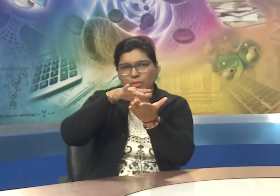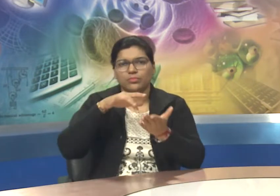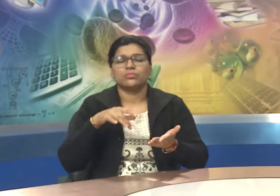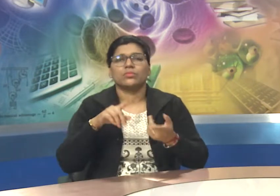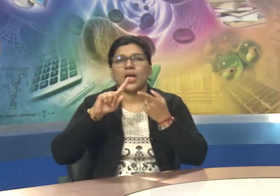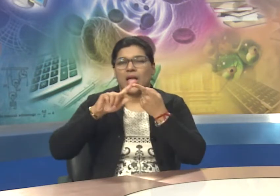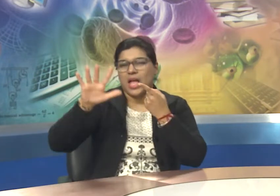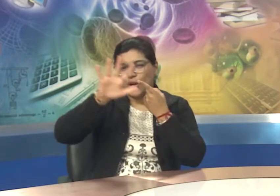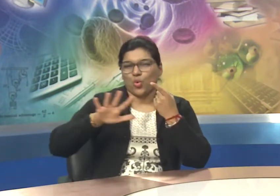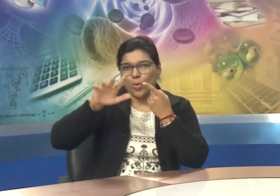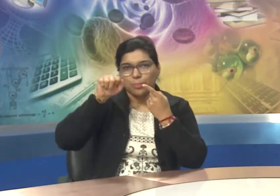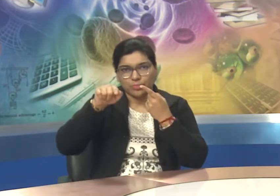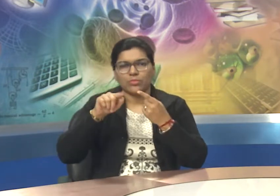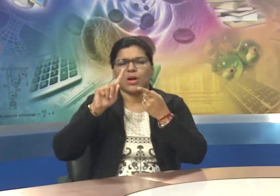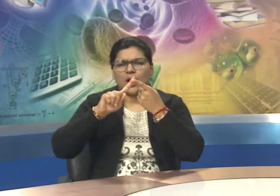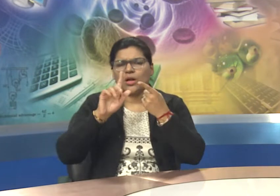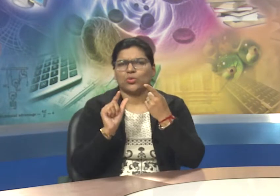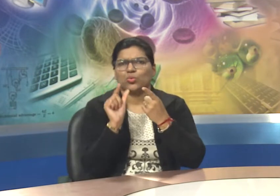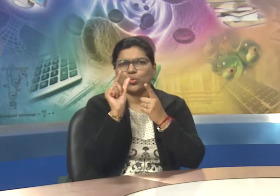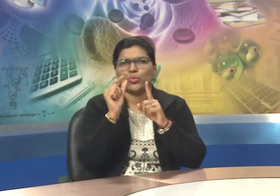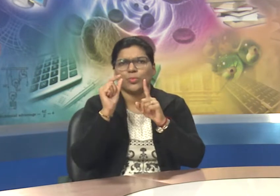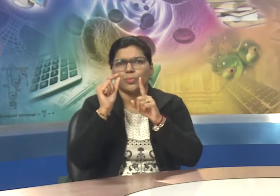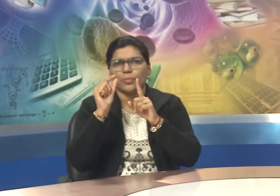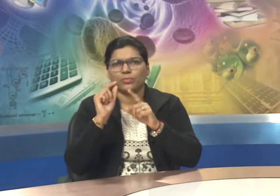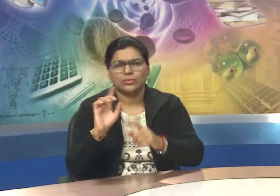The name seems to have been,